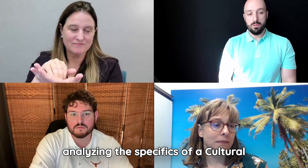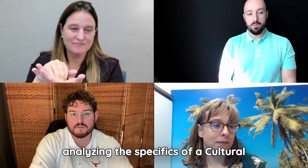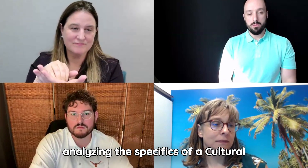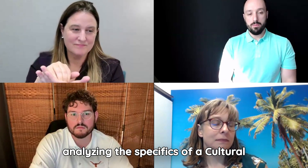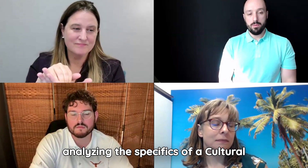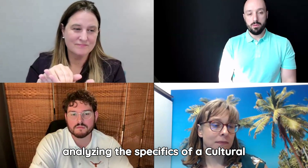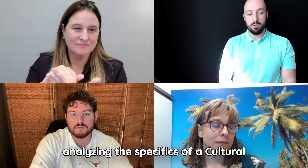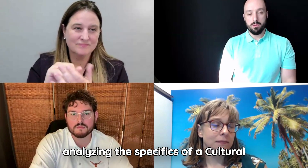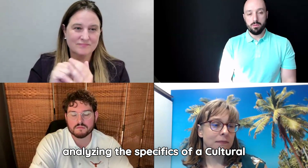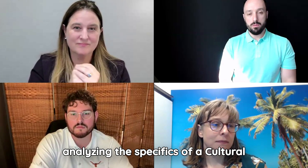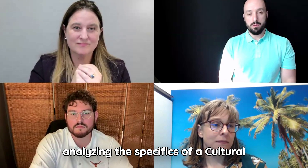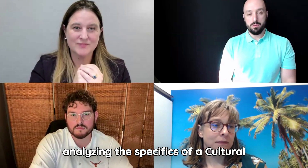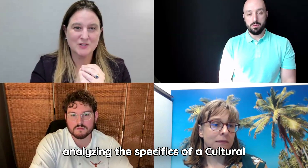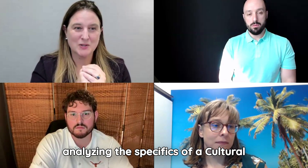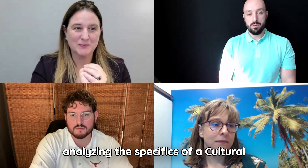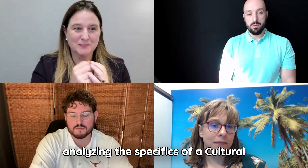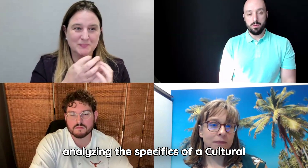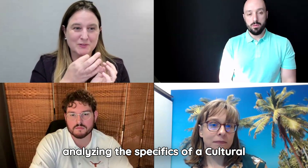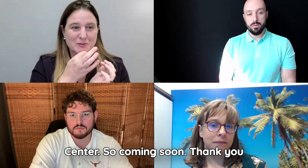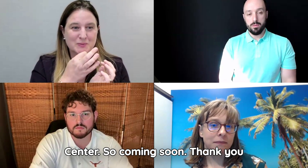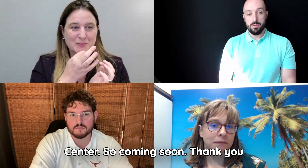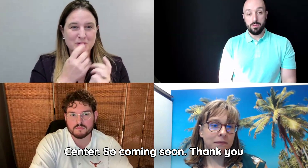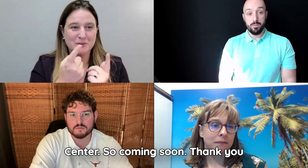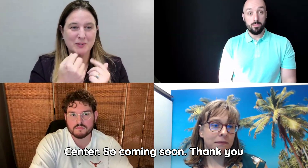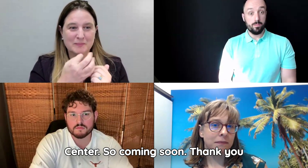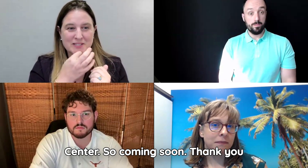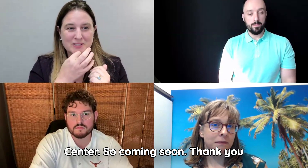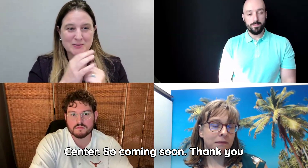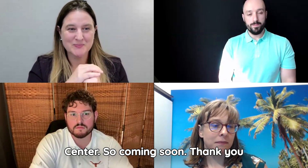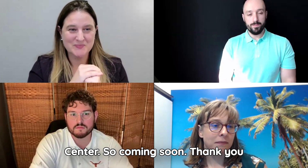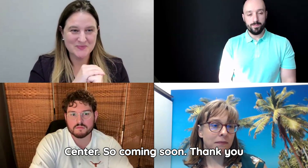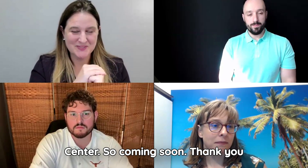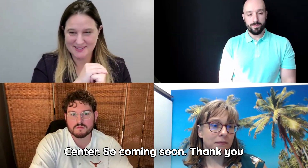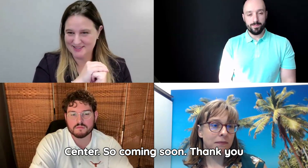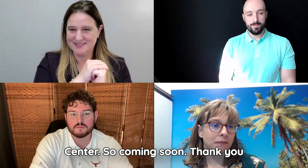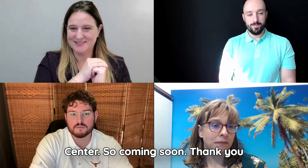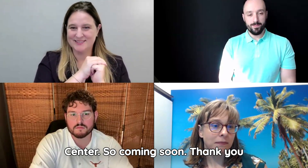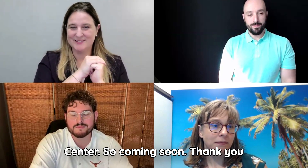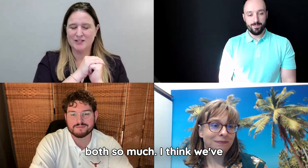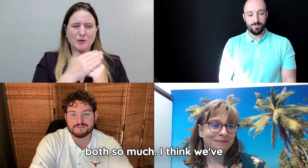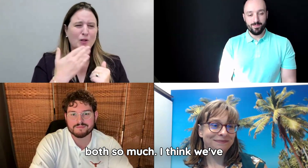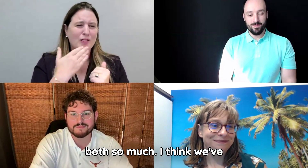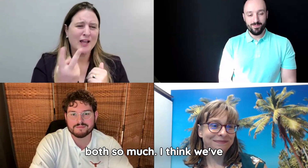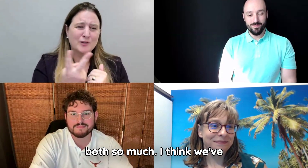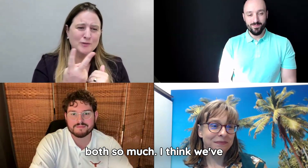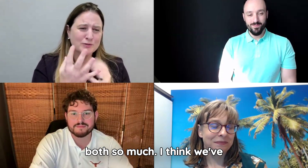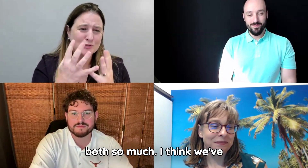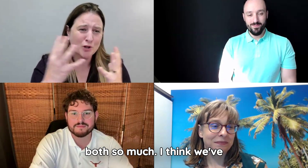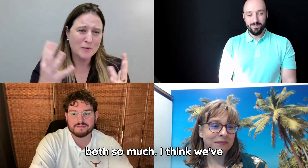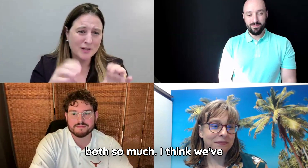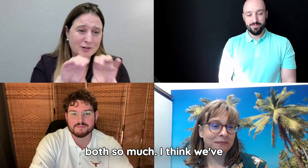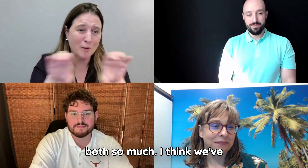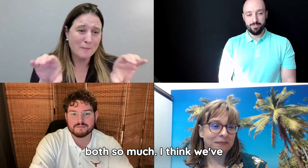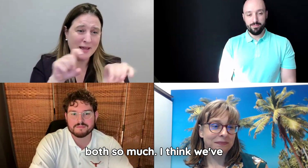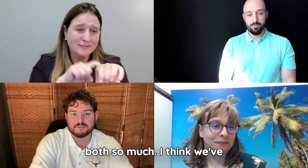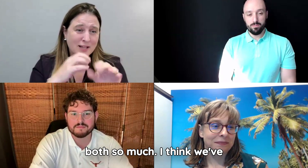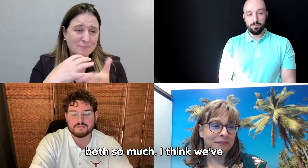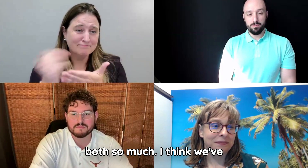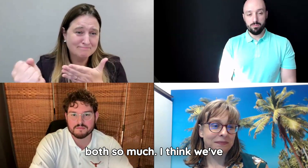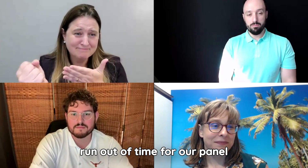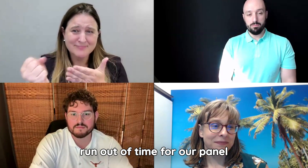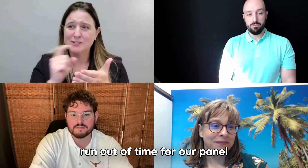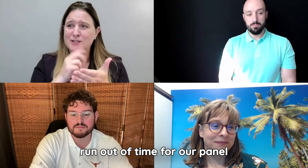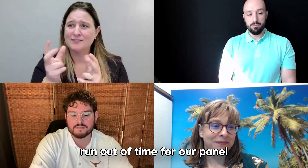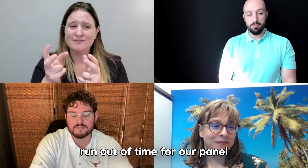the specifics of a cultural center. So, coming soon. Thank you both